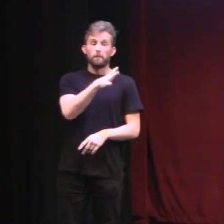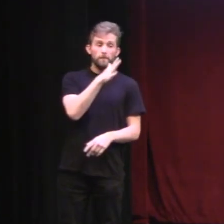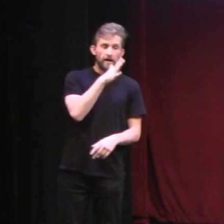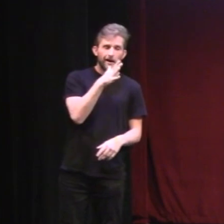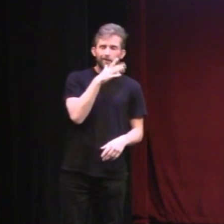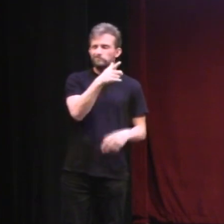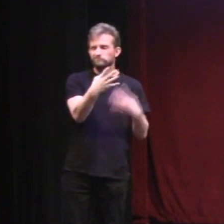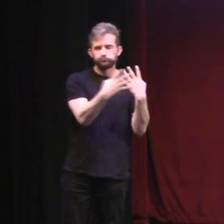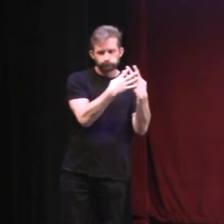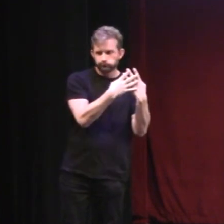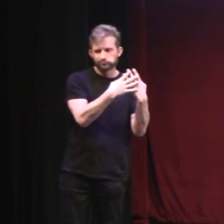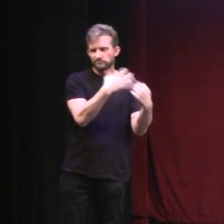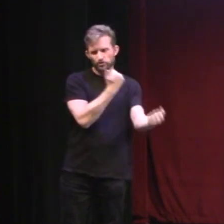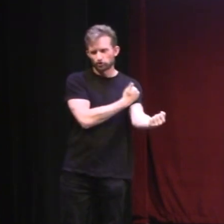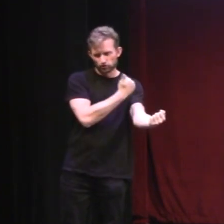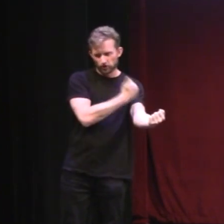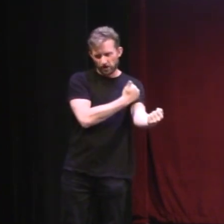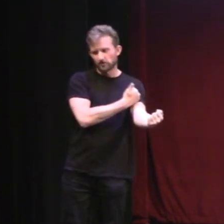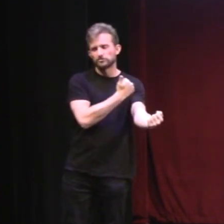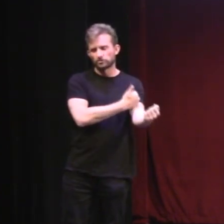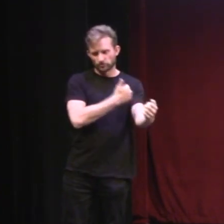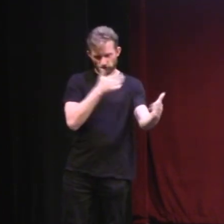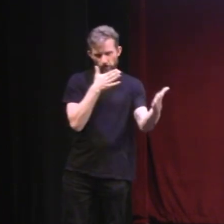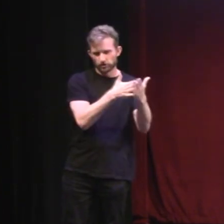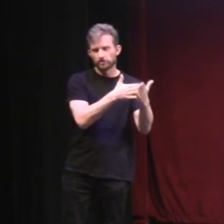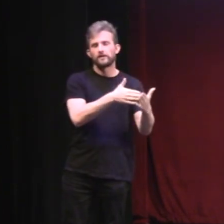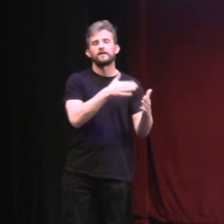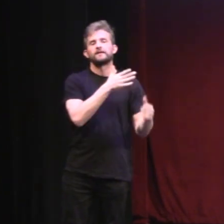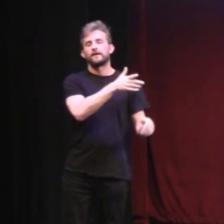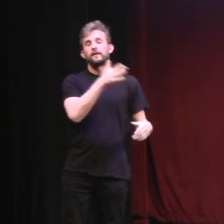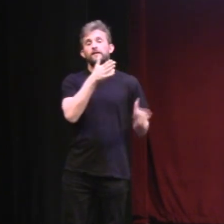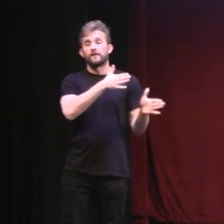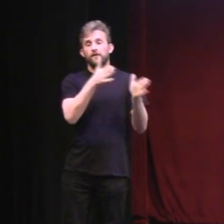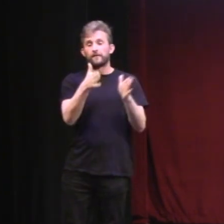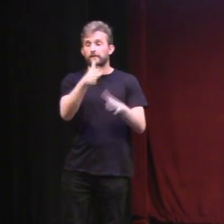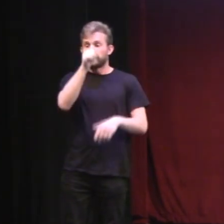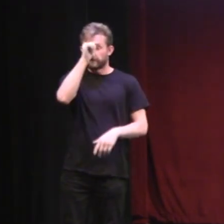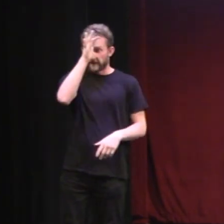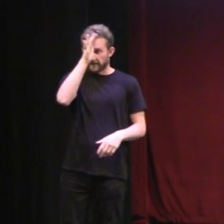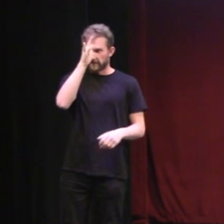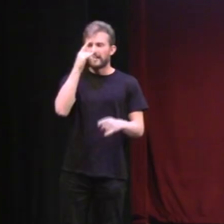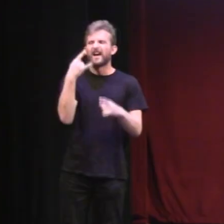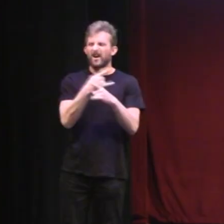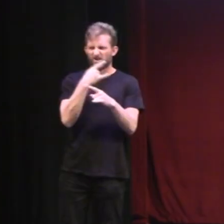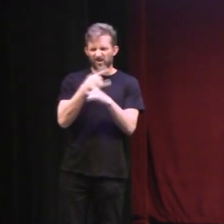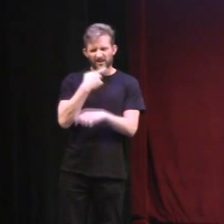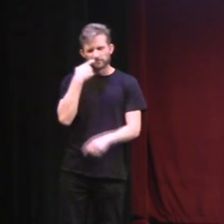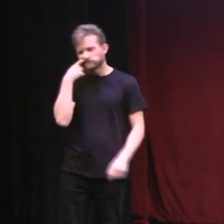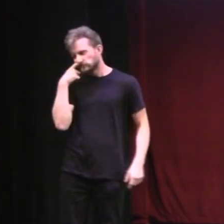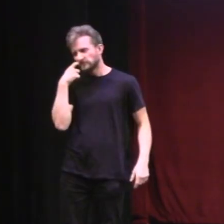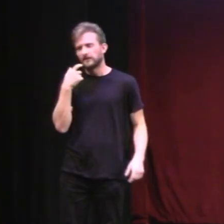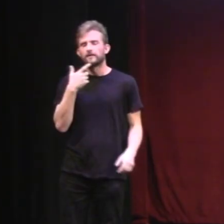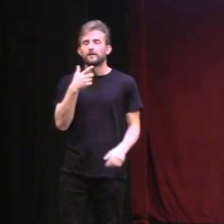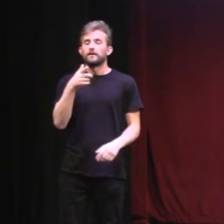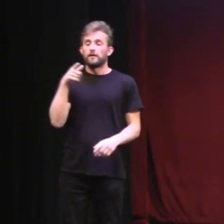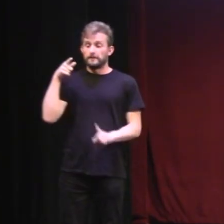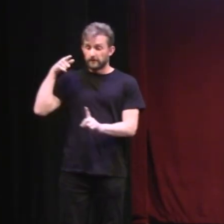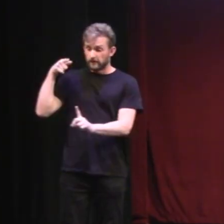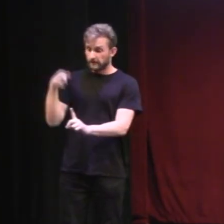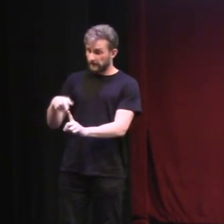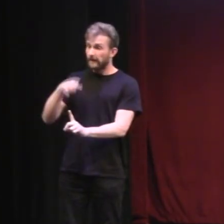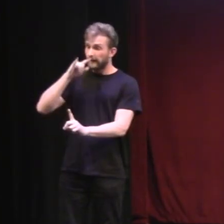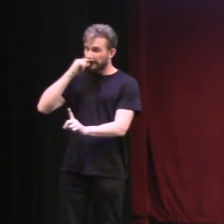alcoholic. She was diagnosed with anxiety and depression at the time she came into our care. She didn't always take